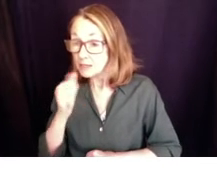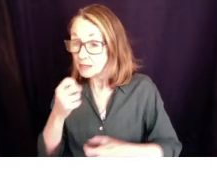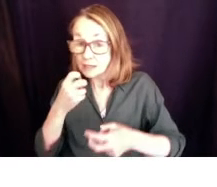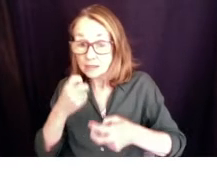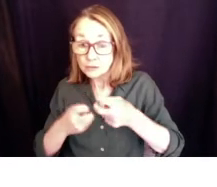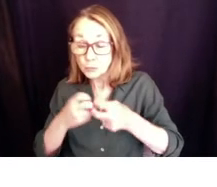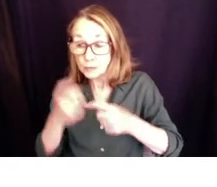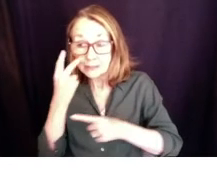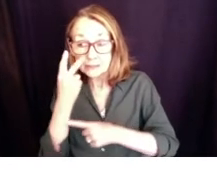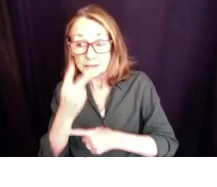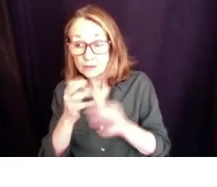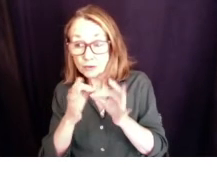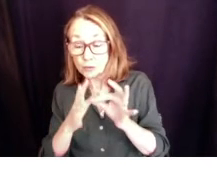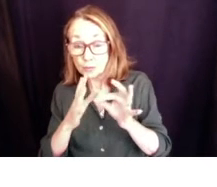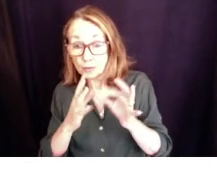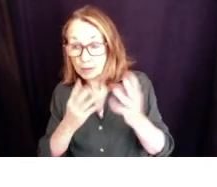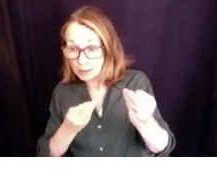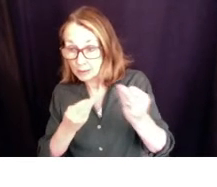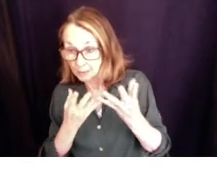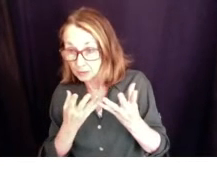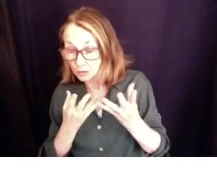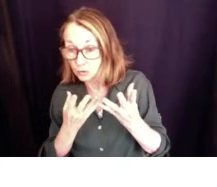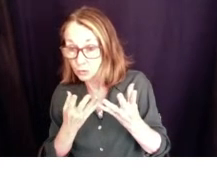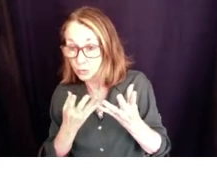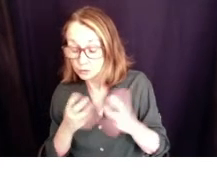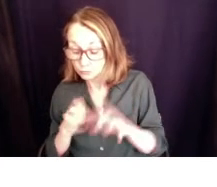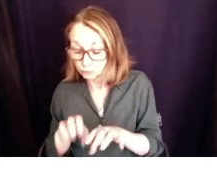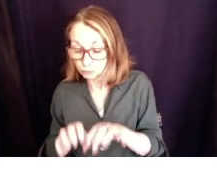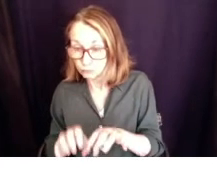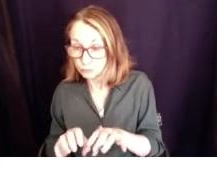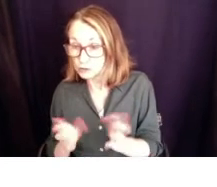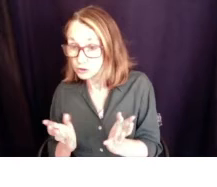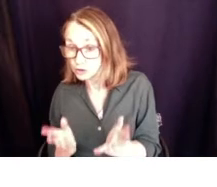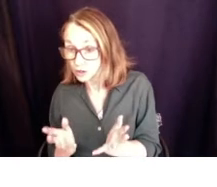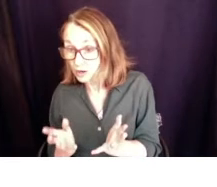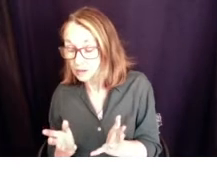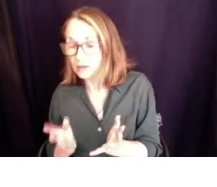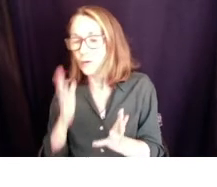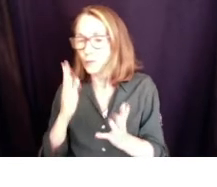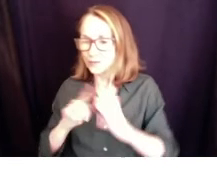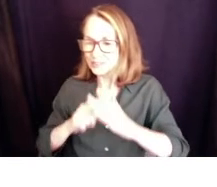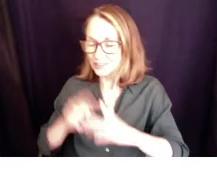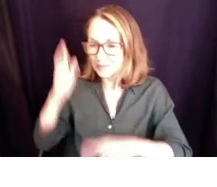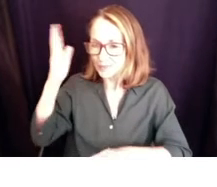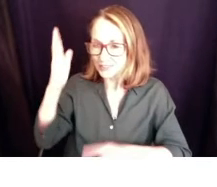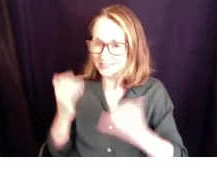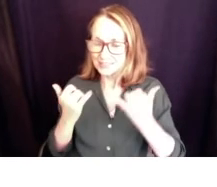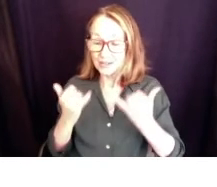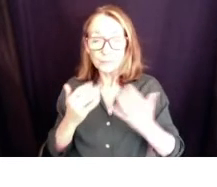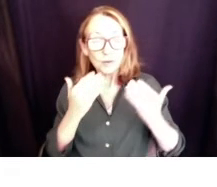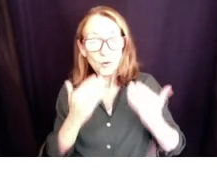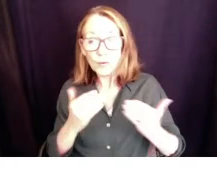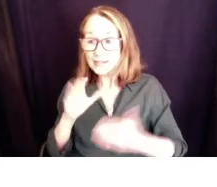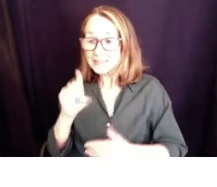So if anyone has any issues with viewing the interpreter, please let me know in chat, and we will begin